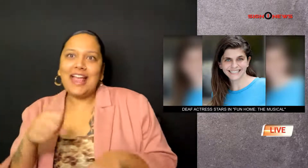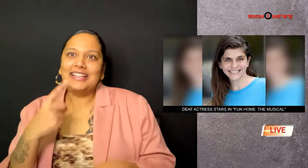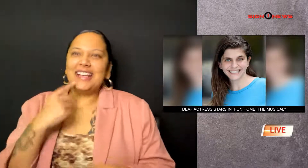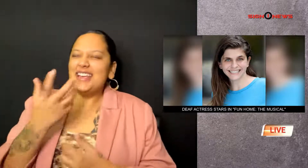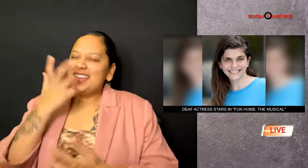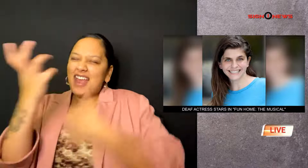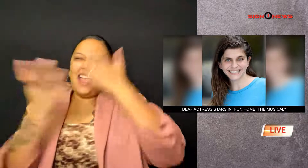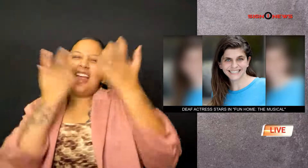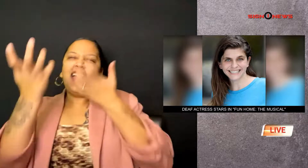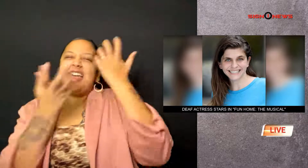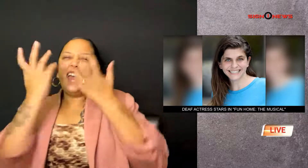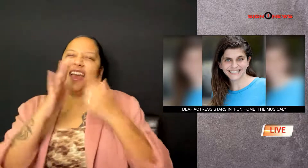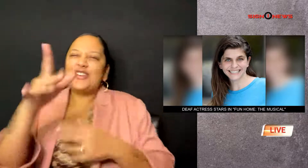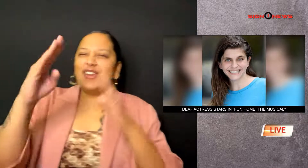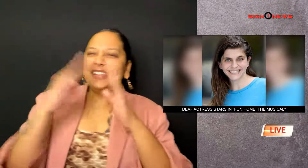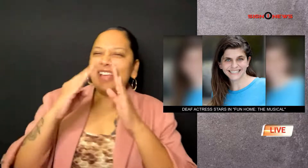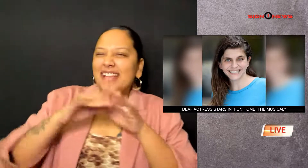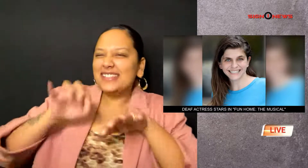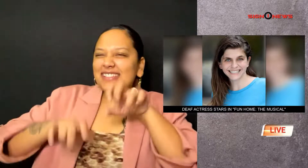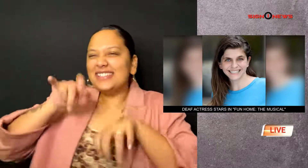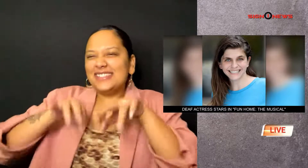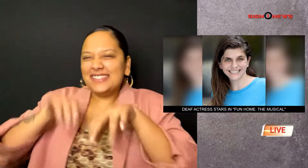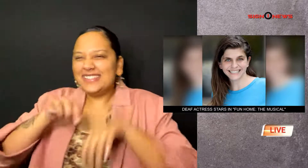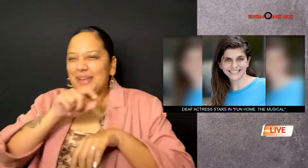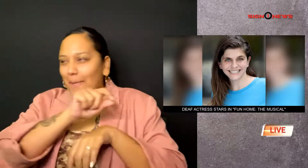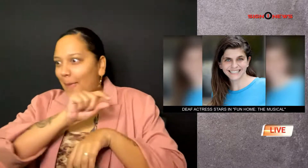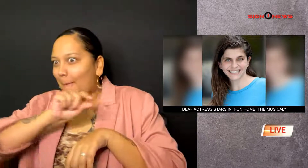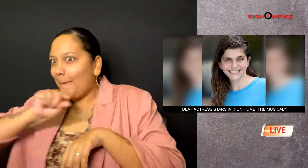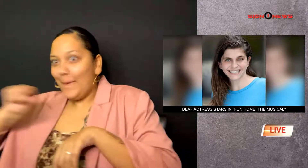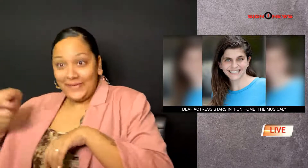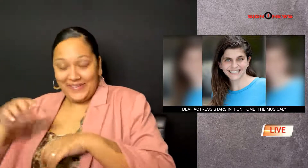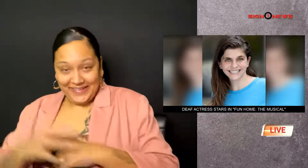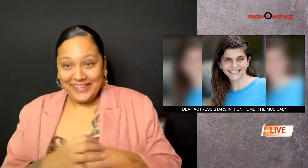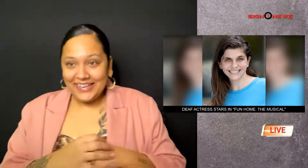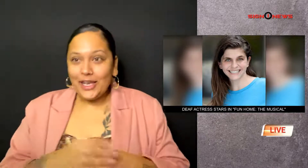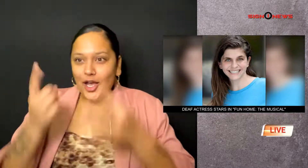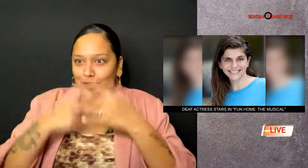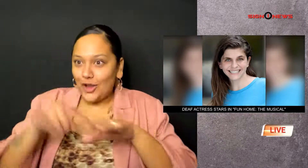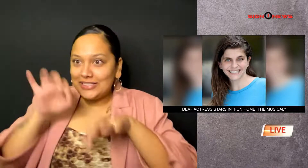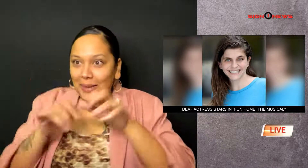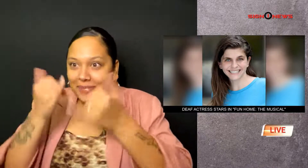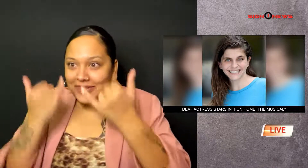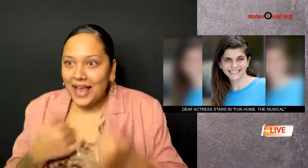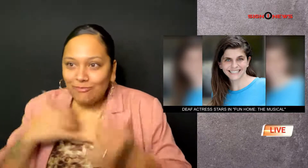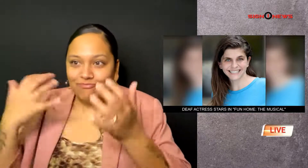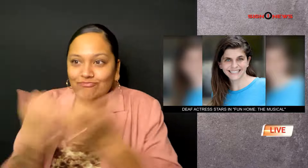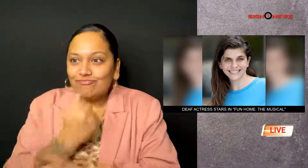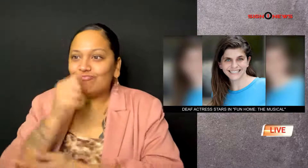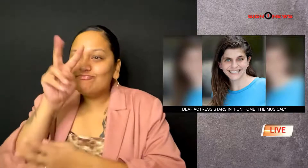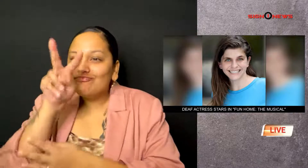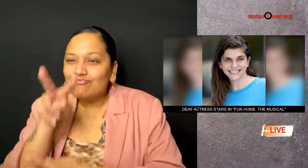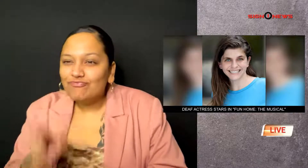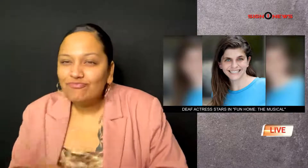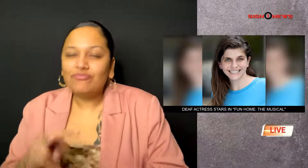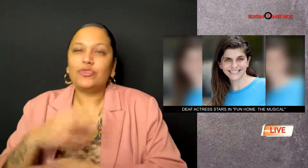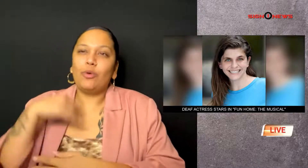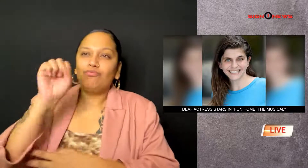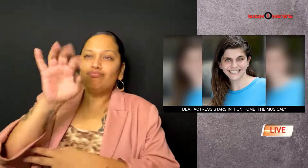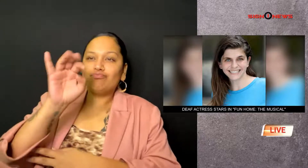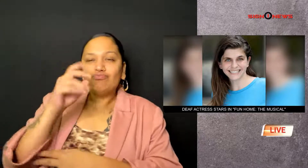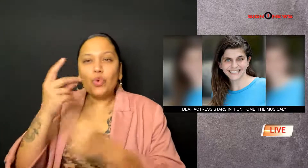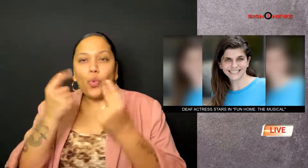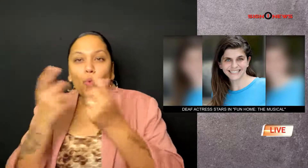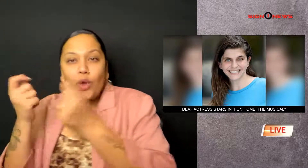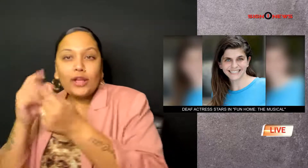Represent your city. Let us know where you're watching us from so we can give your city, state, or county a virtual shout out. So start